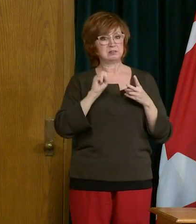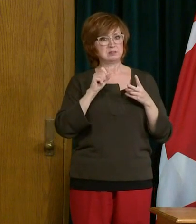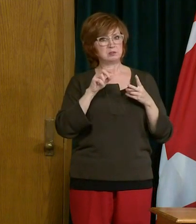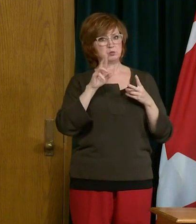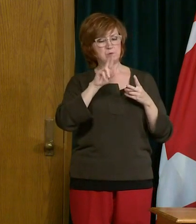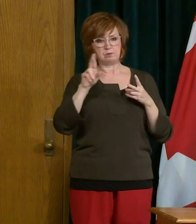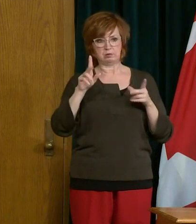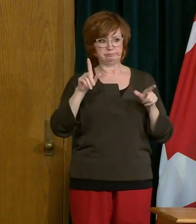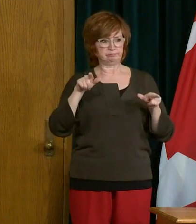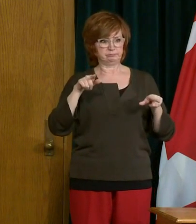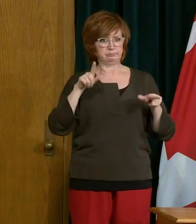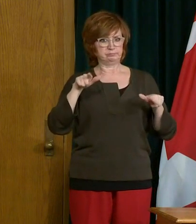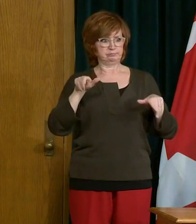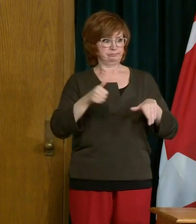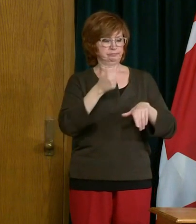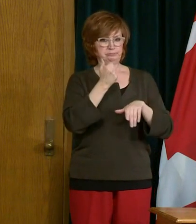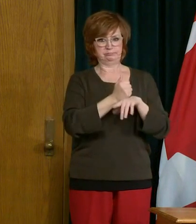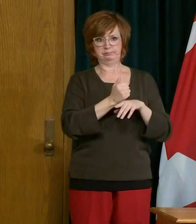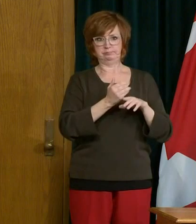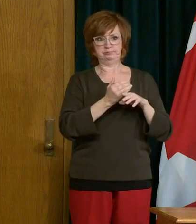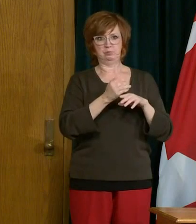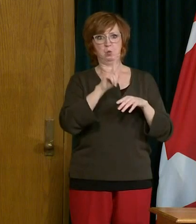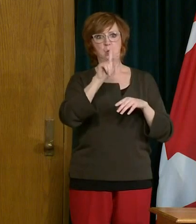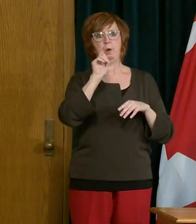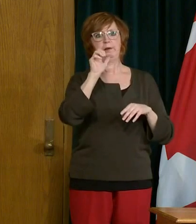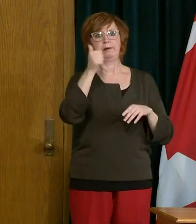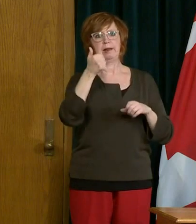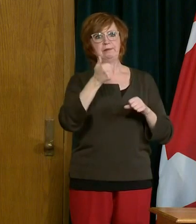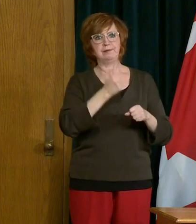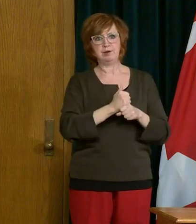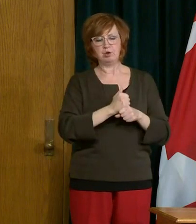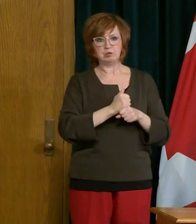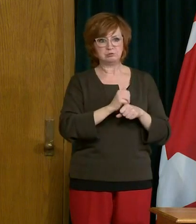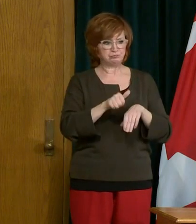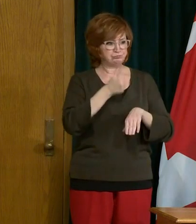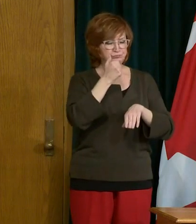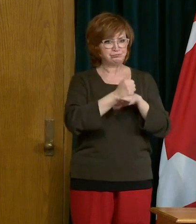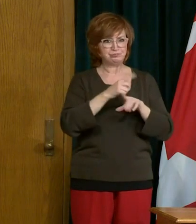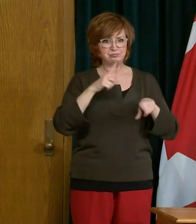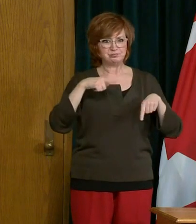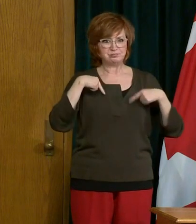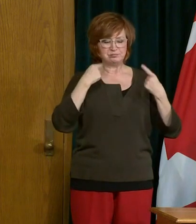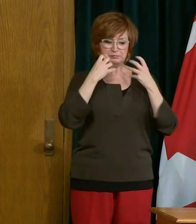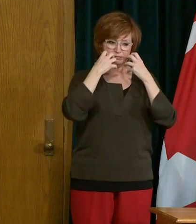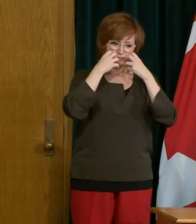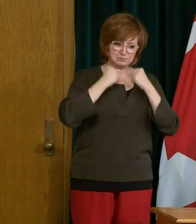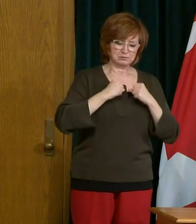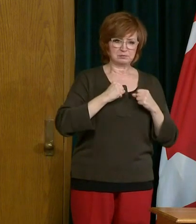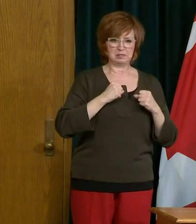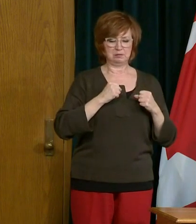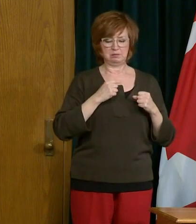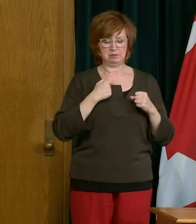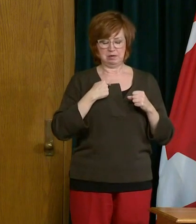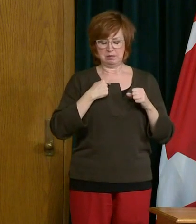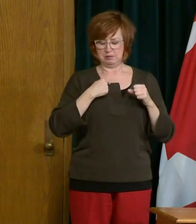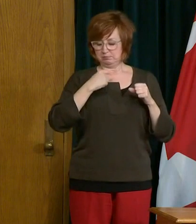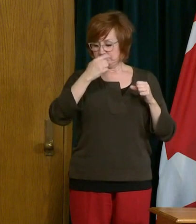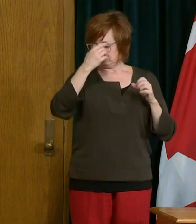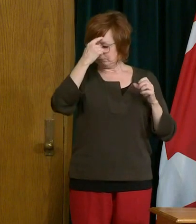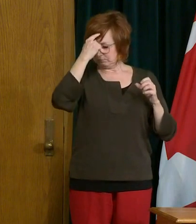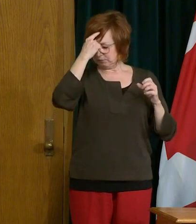have been a staple of our provincial community for 110 years now, and I just have not even thought of what